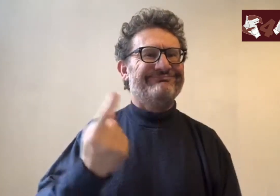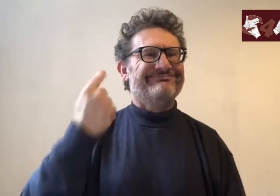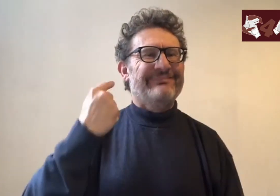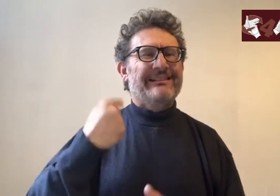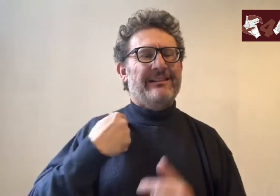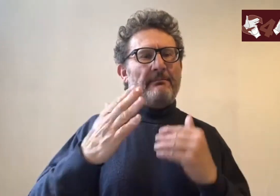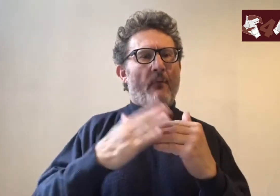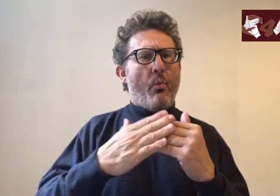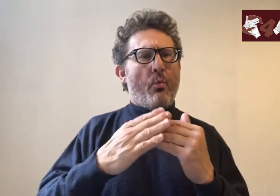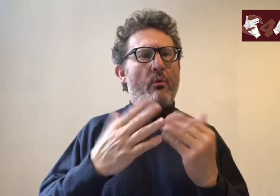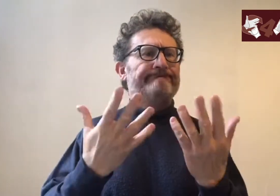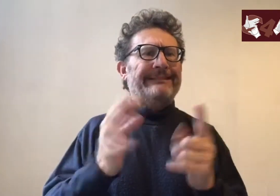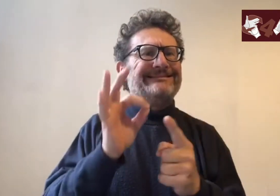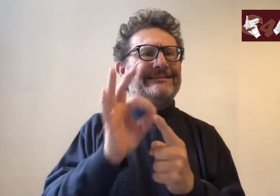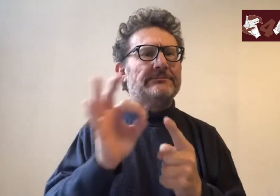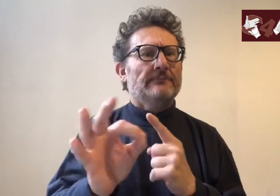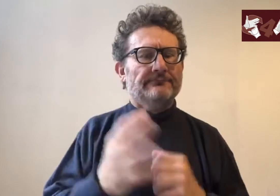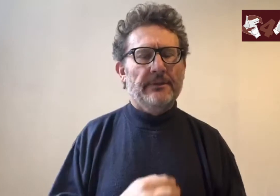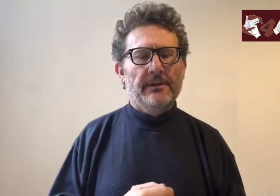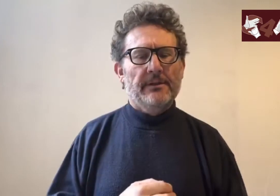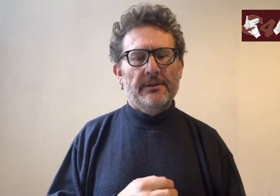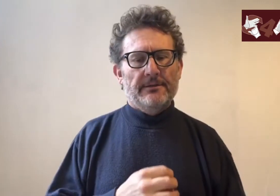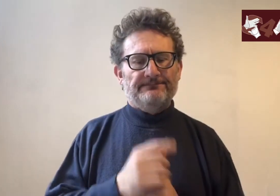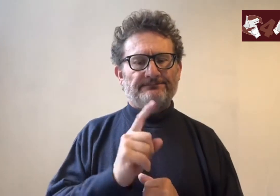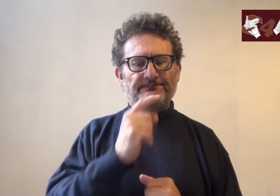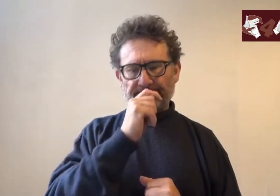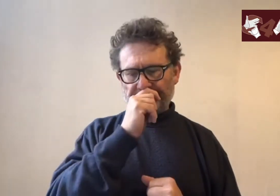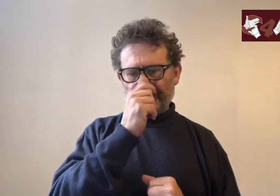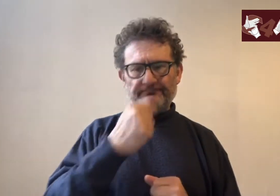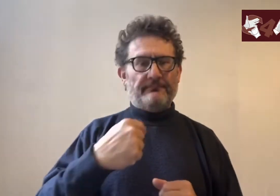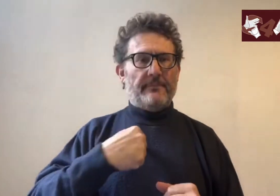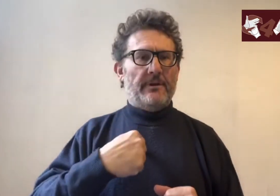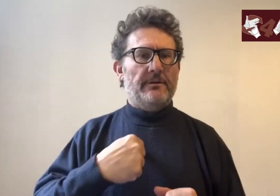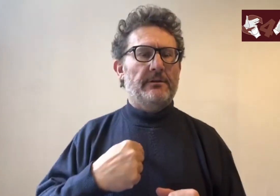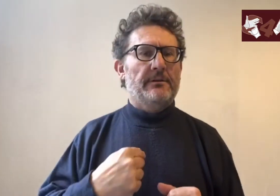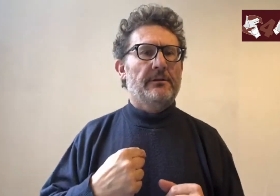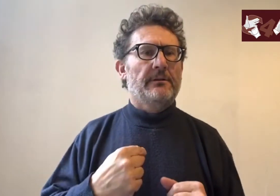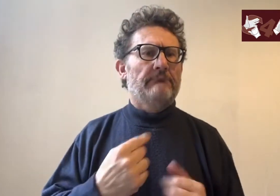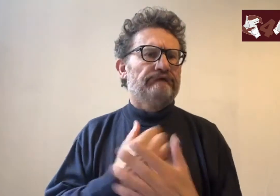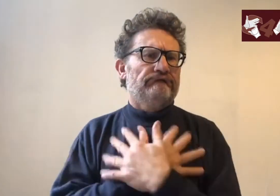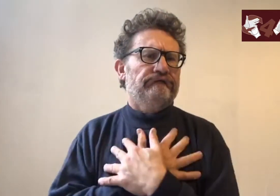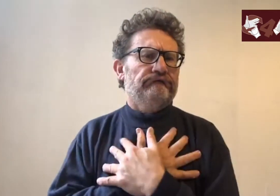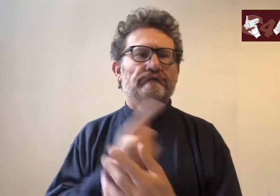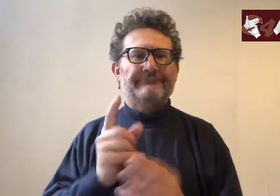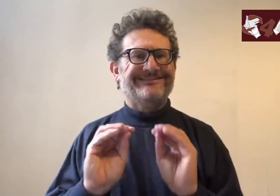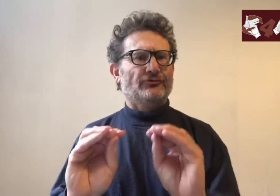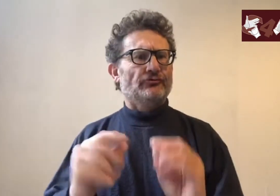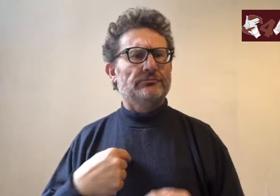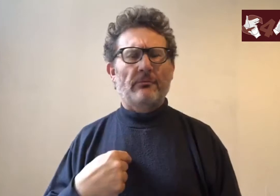late. I have talked about this in previous sessions, but I'd like to go into some more detail in this one. I am